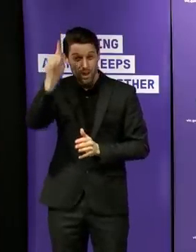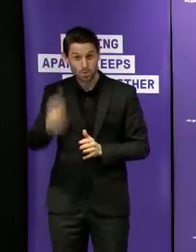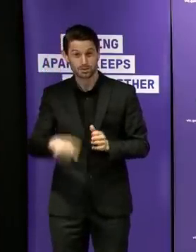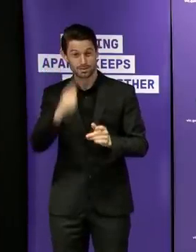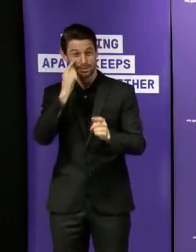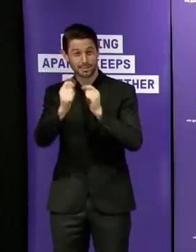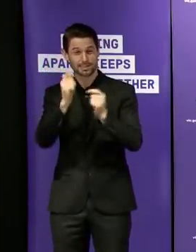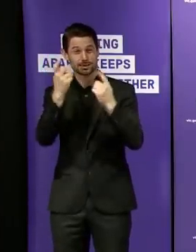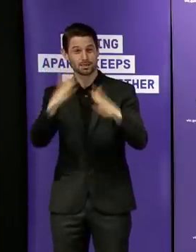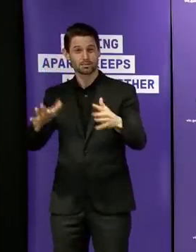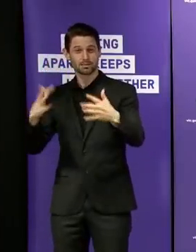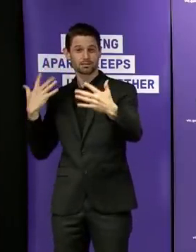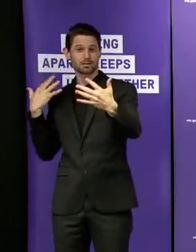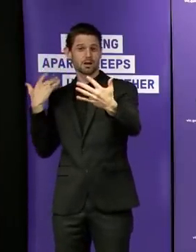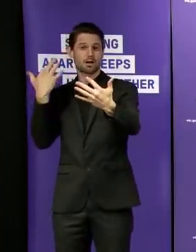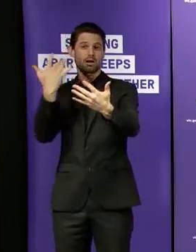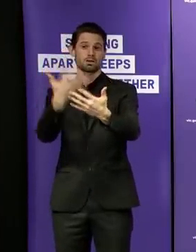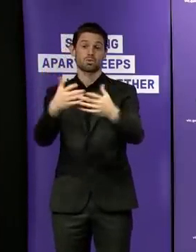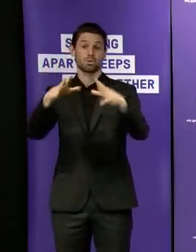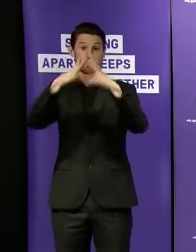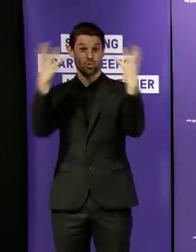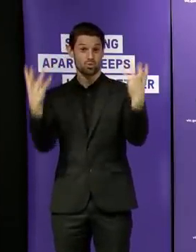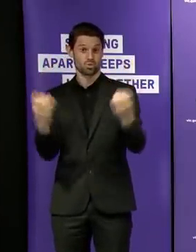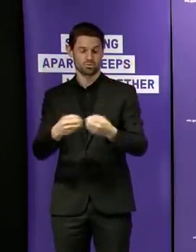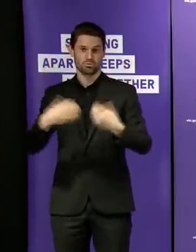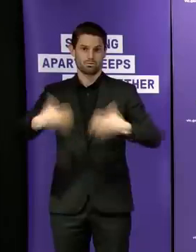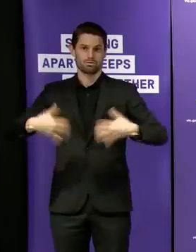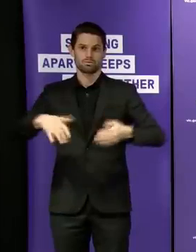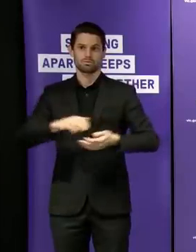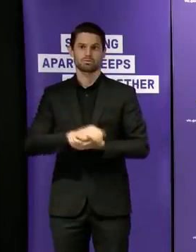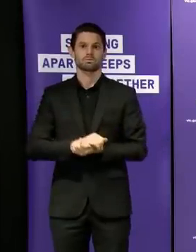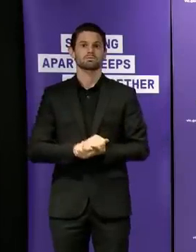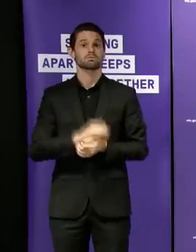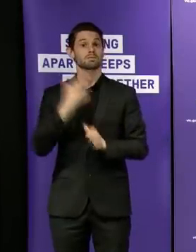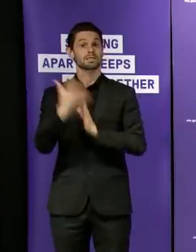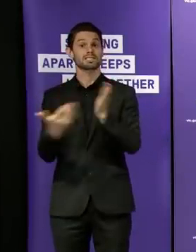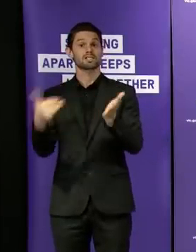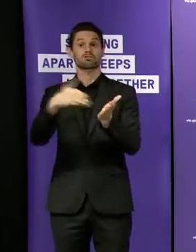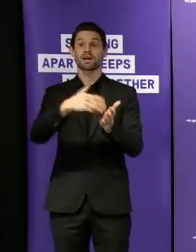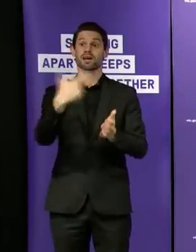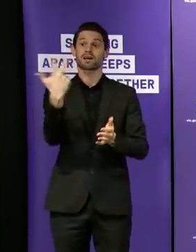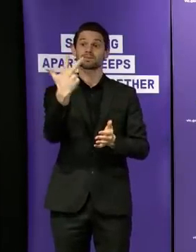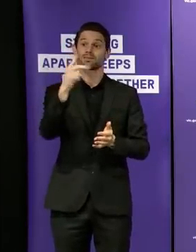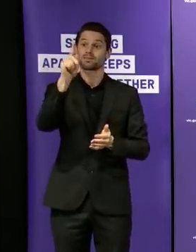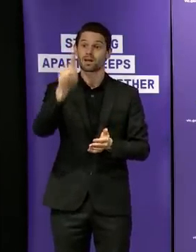2,944,356 test results have been received since the beginning of the year. That is